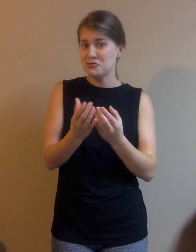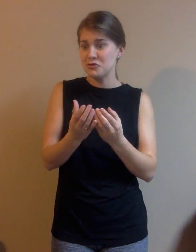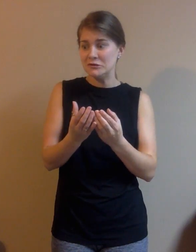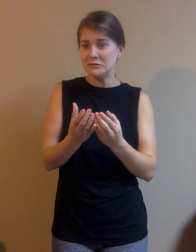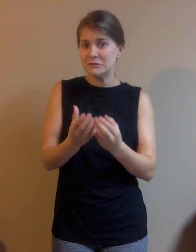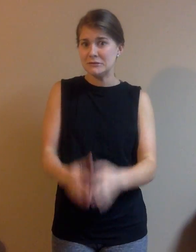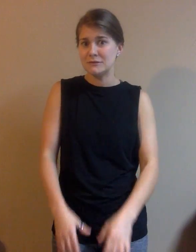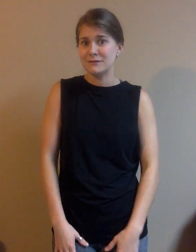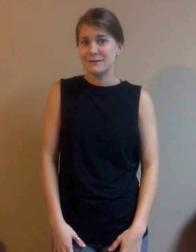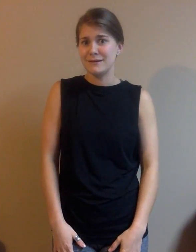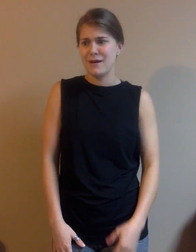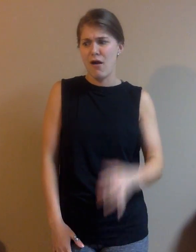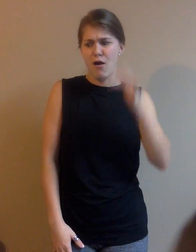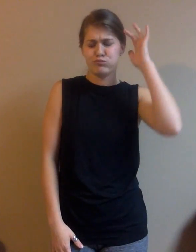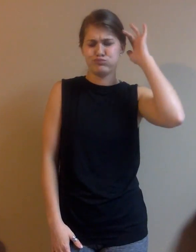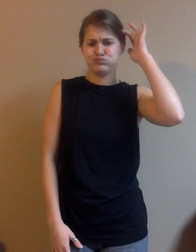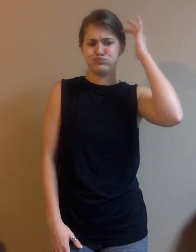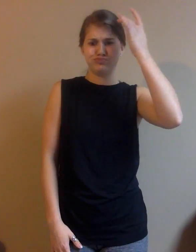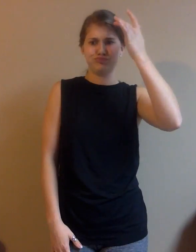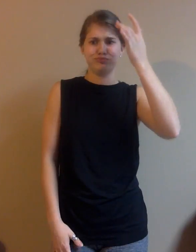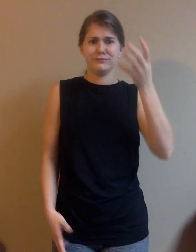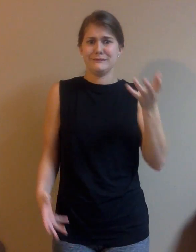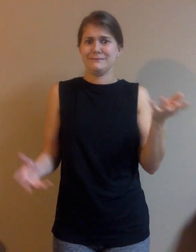Really? How annoying would that be? You know?